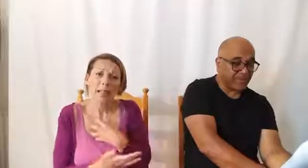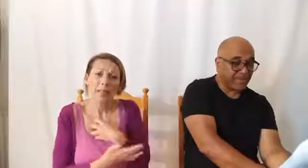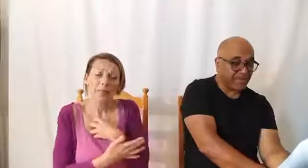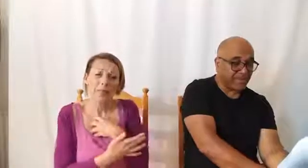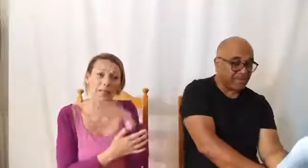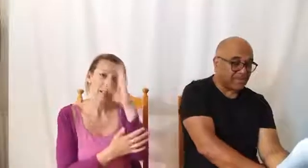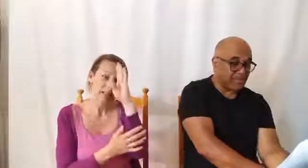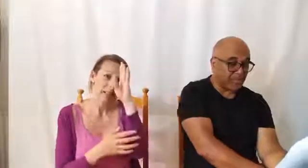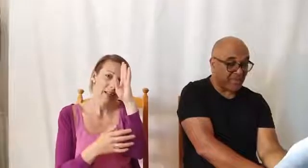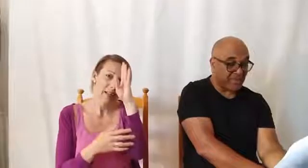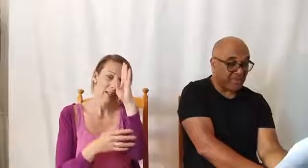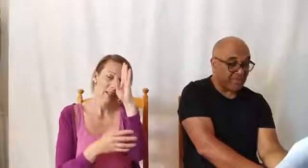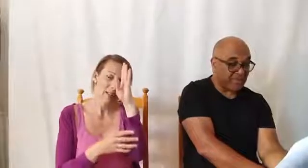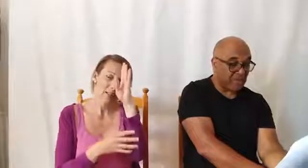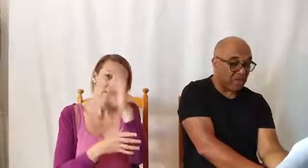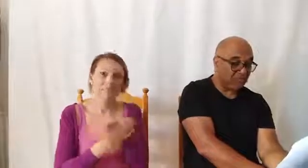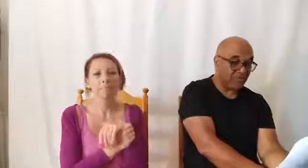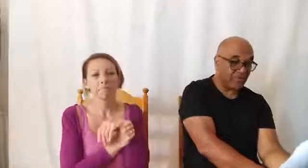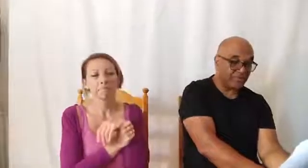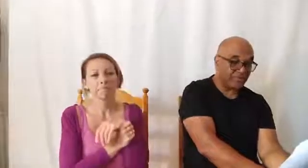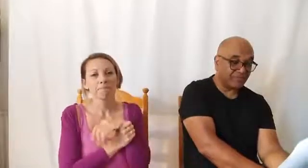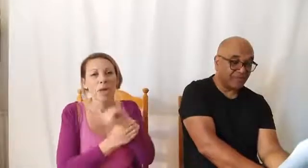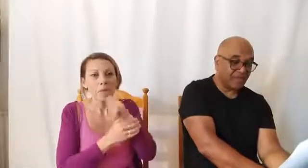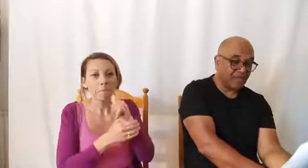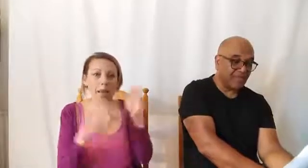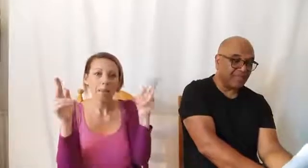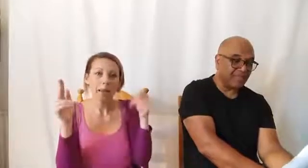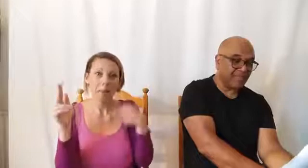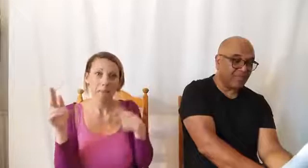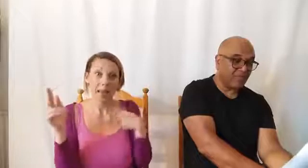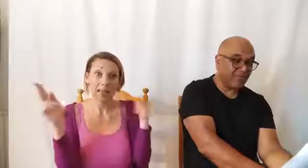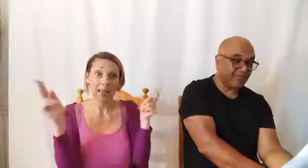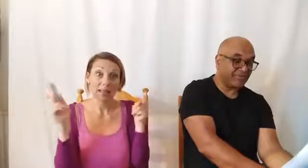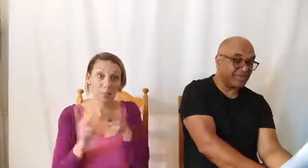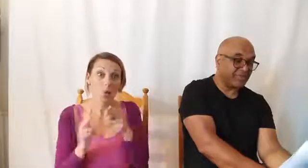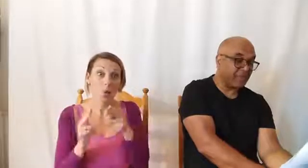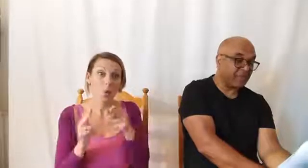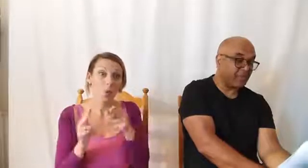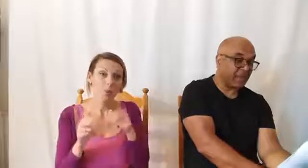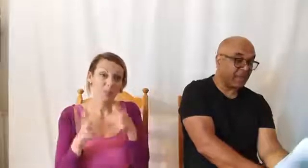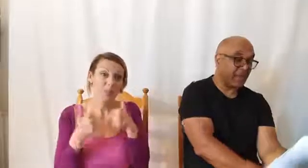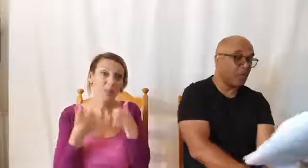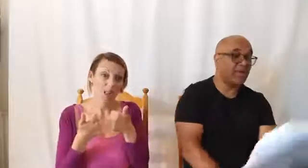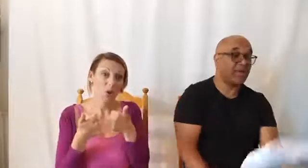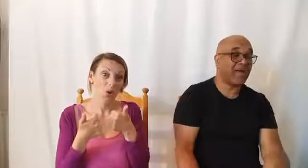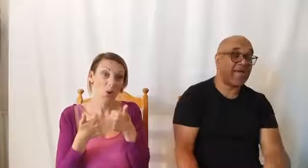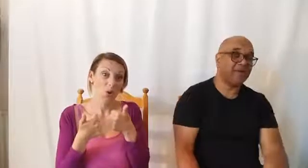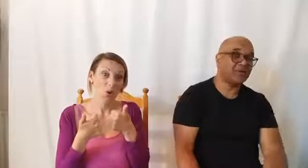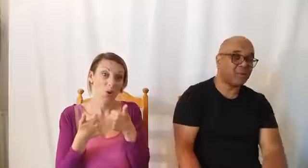Maybe it's not so bad being small after all. Wendy must be right, for she is much bigger, older and wiser than